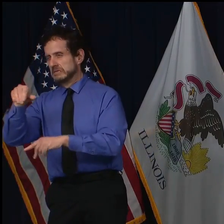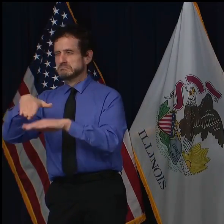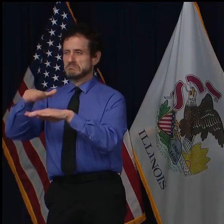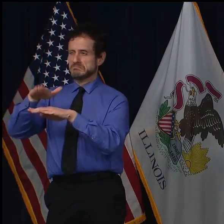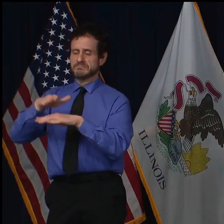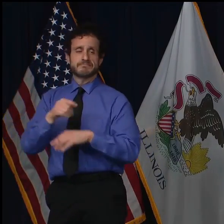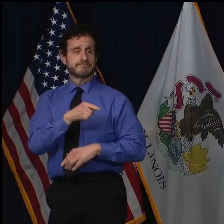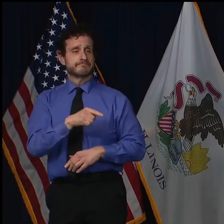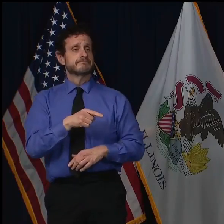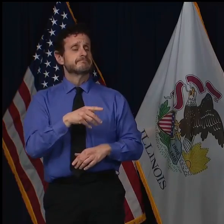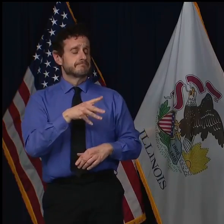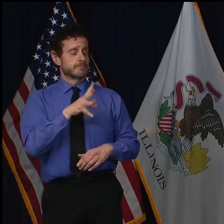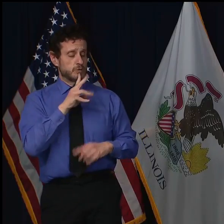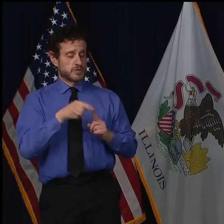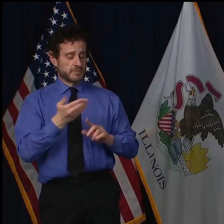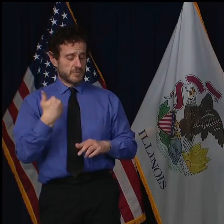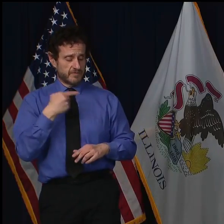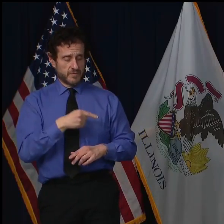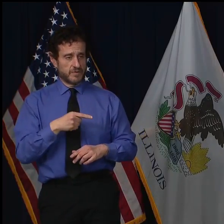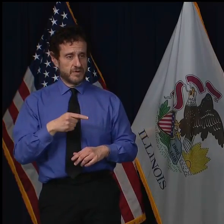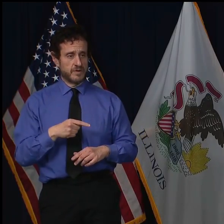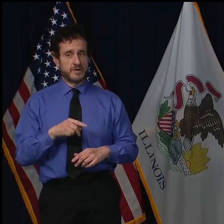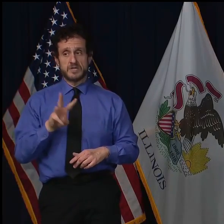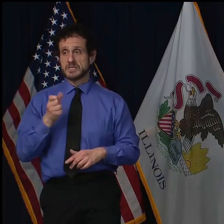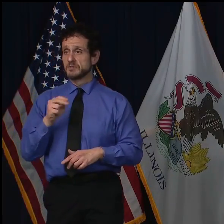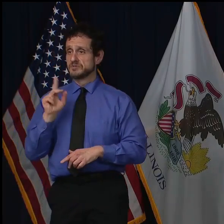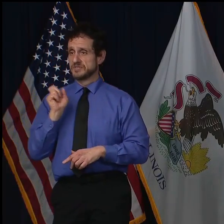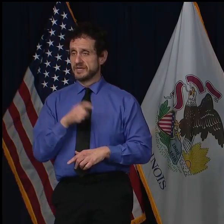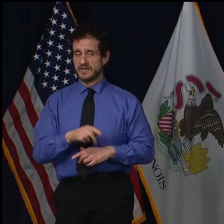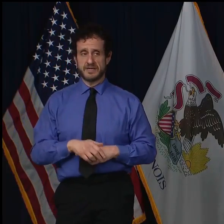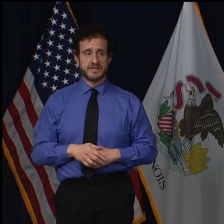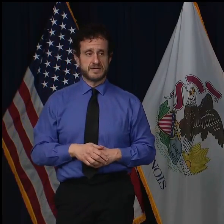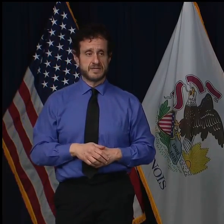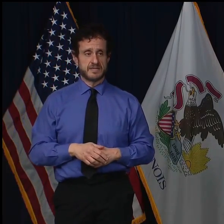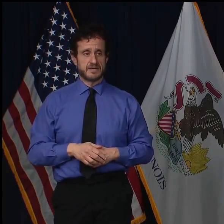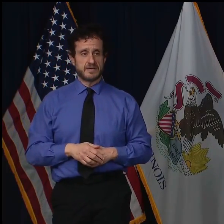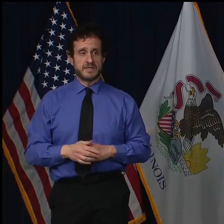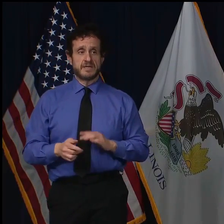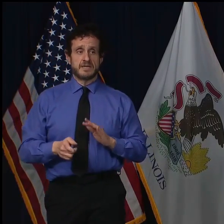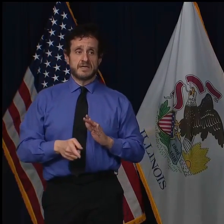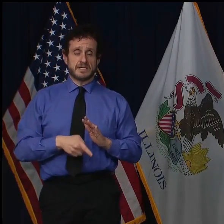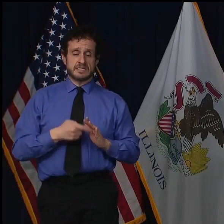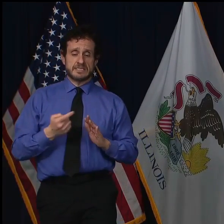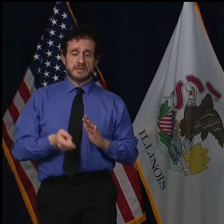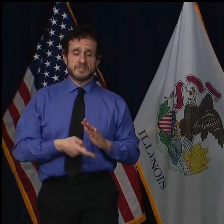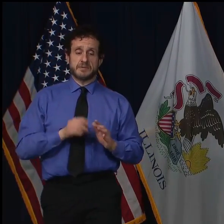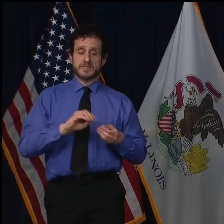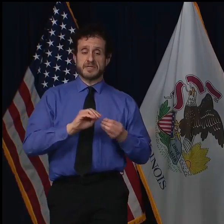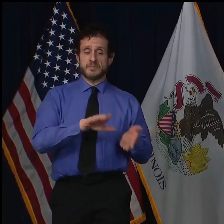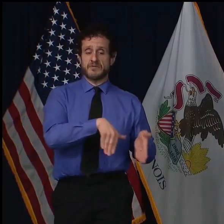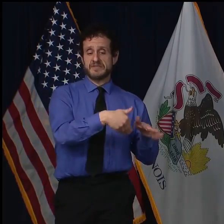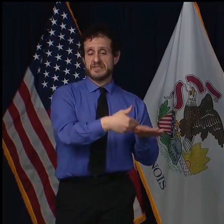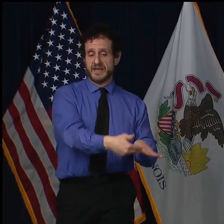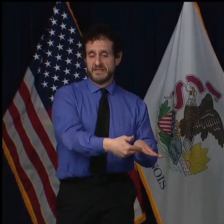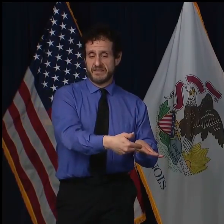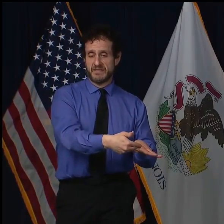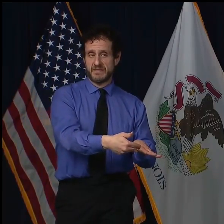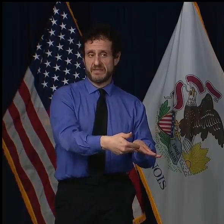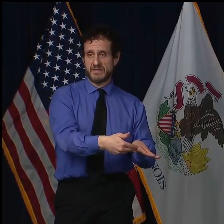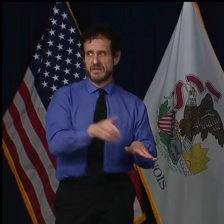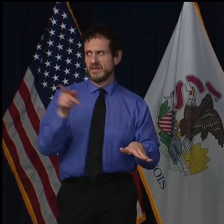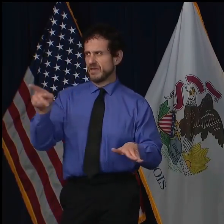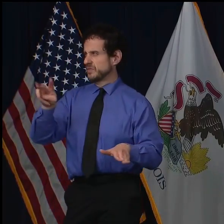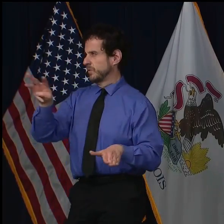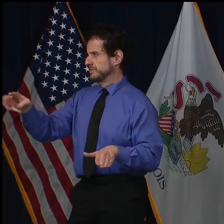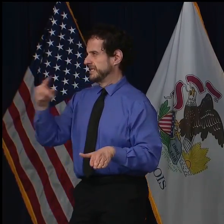a bit in your remarks earlier. WGN wants to know, sometimes there's discrepancies in what you say, for example, the number of deaths reported. I believe the site